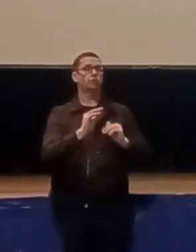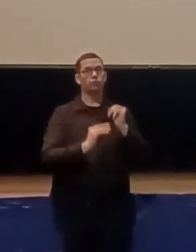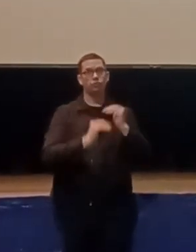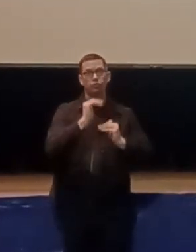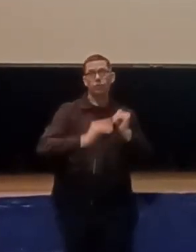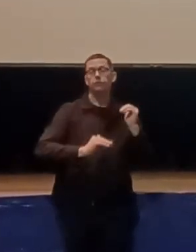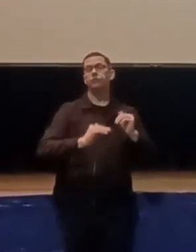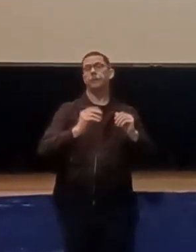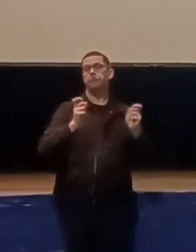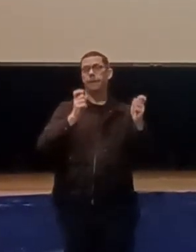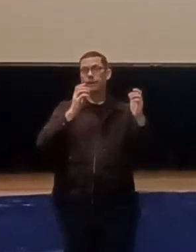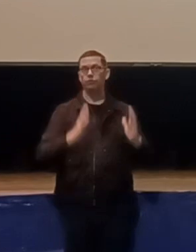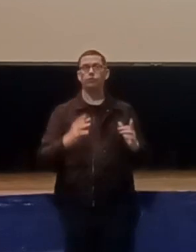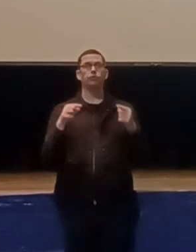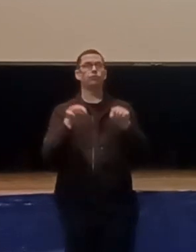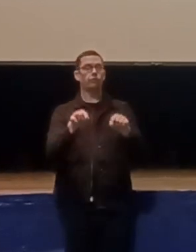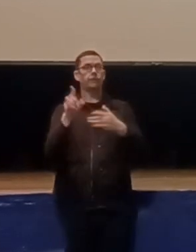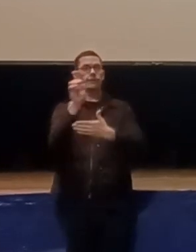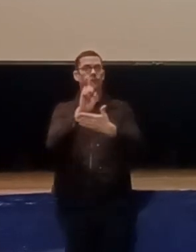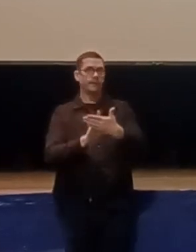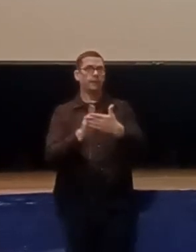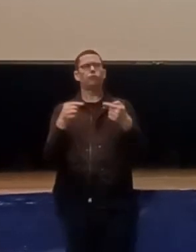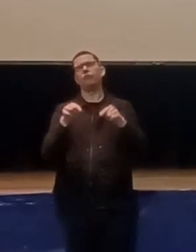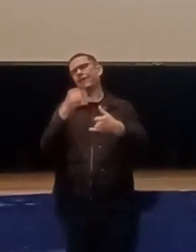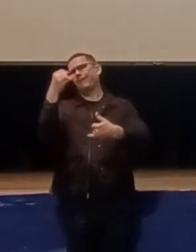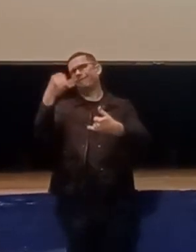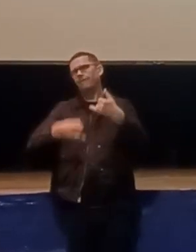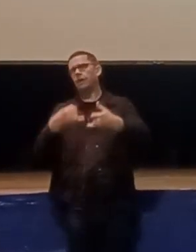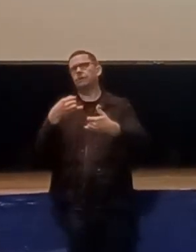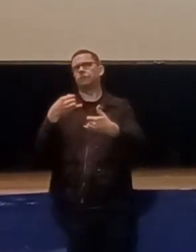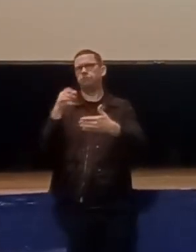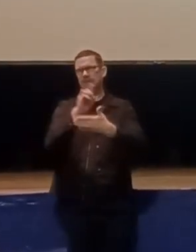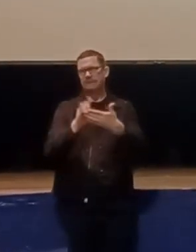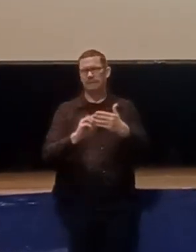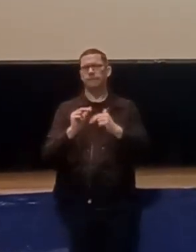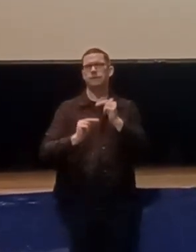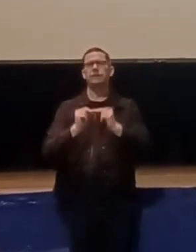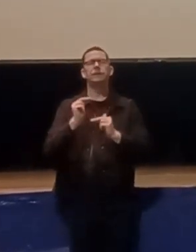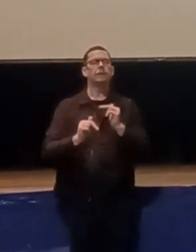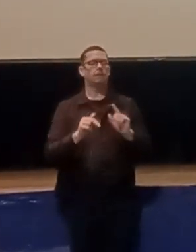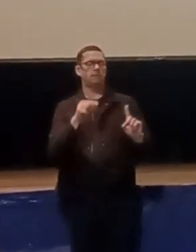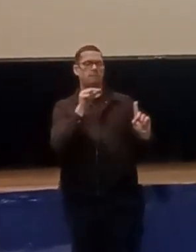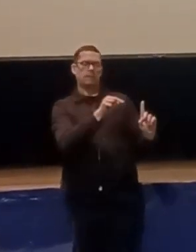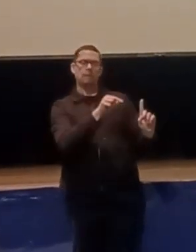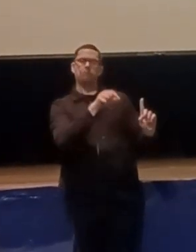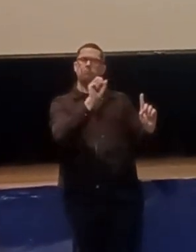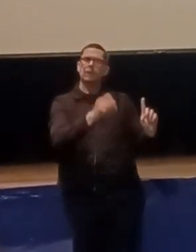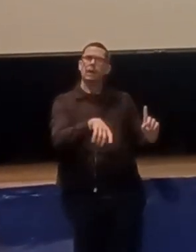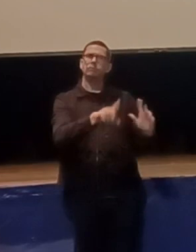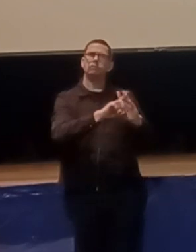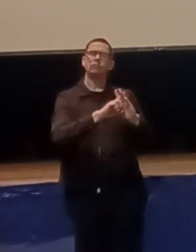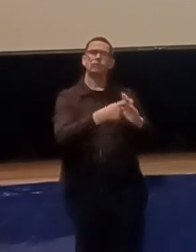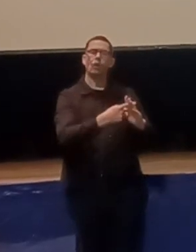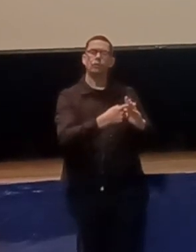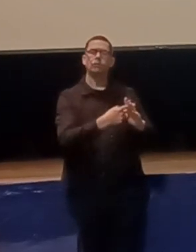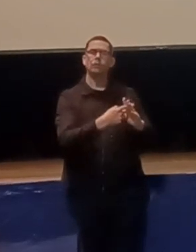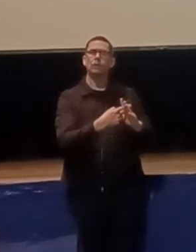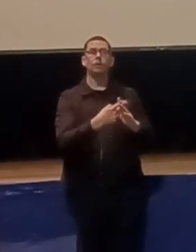the design of the final design of this facility, so that we can get a start on